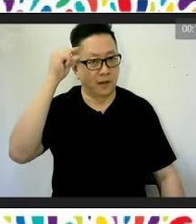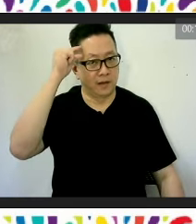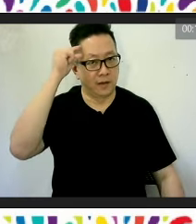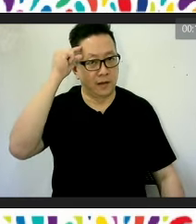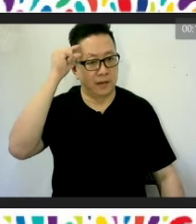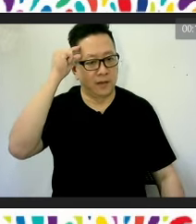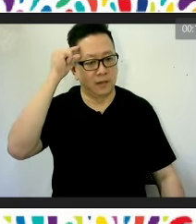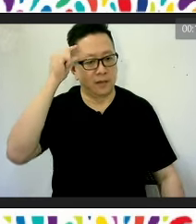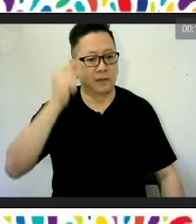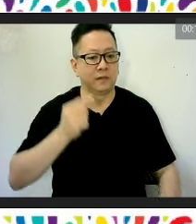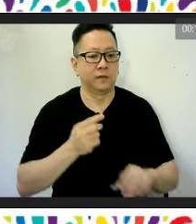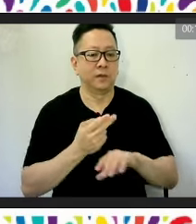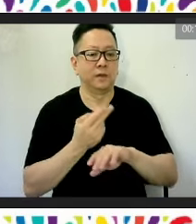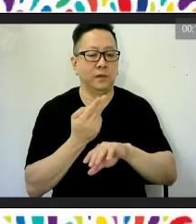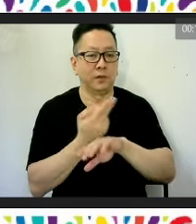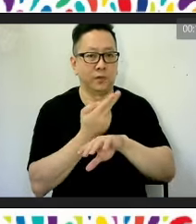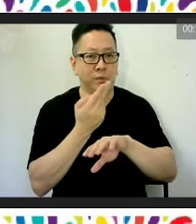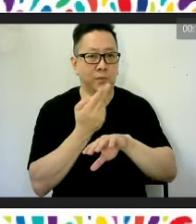Gray